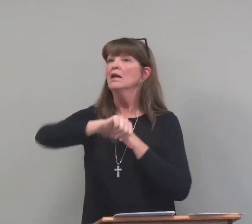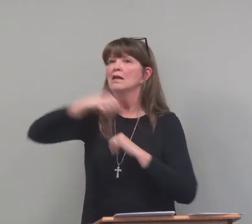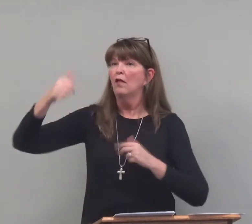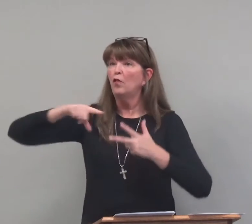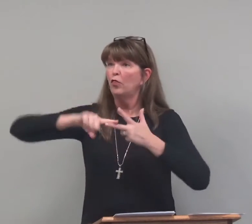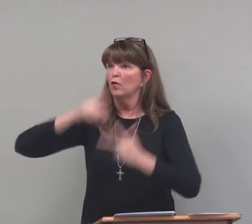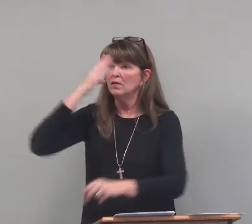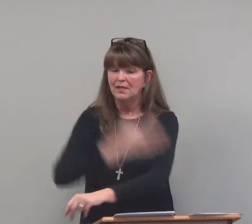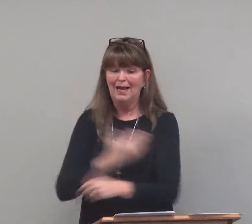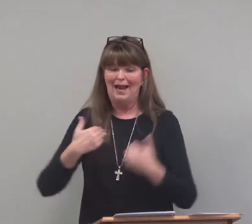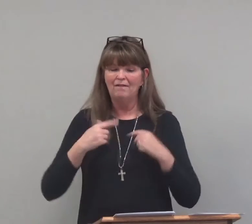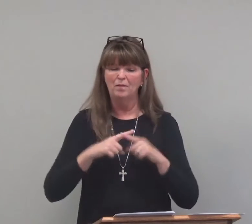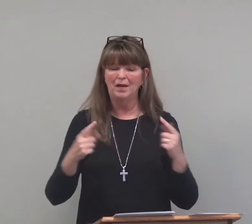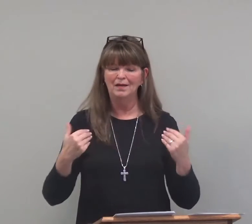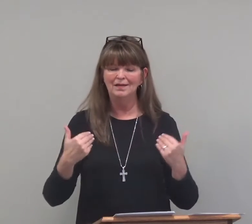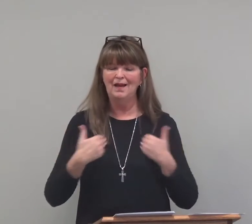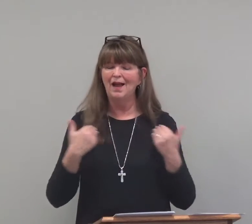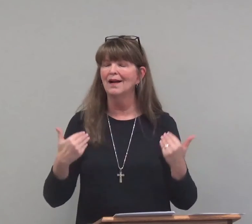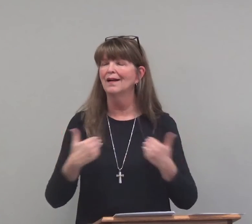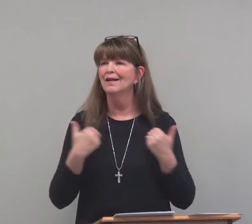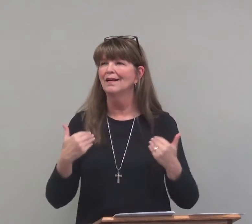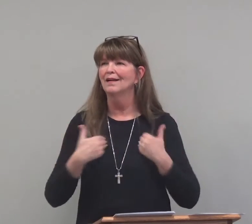Now, Tamar's father was, the father's name was